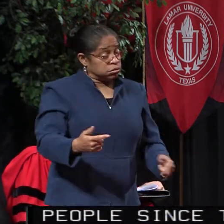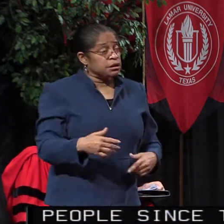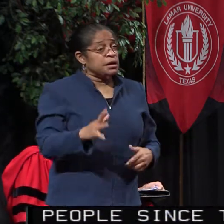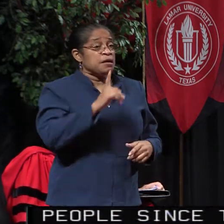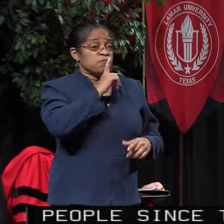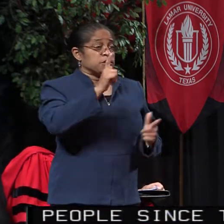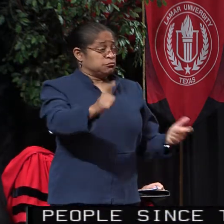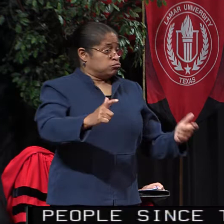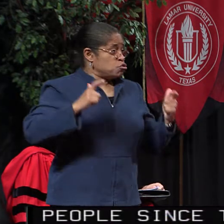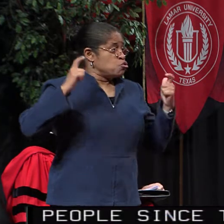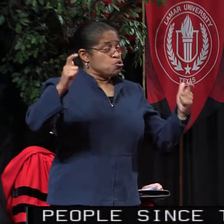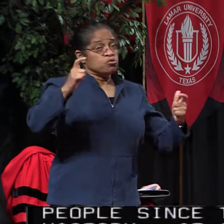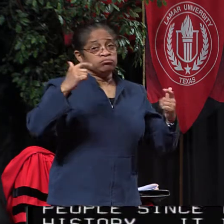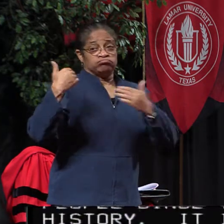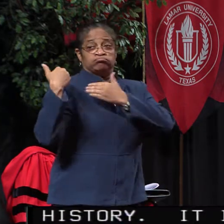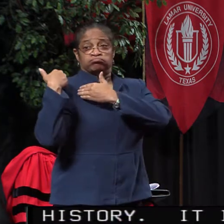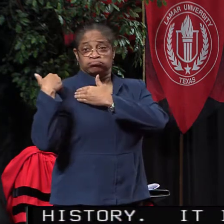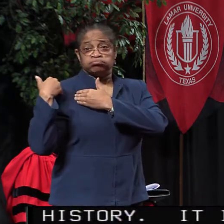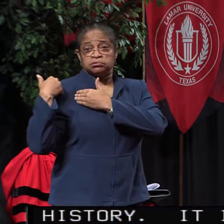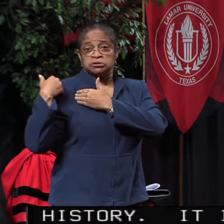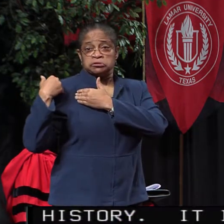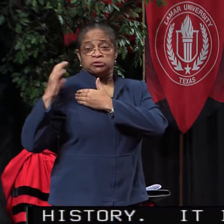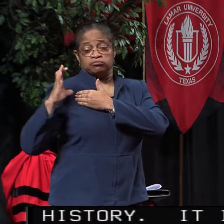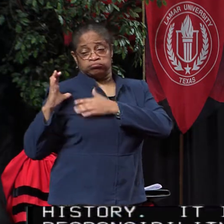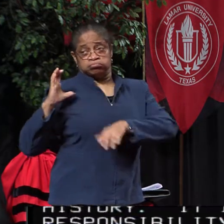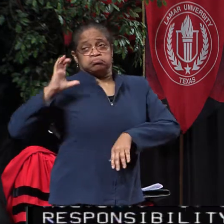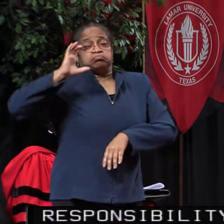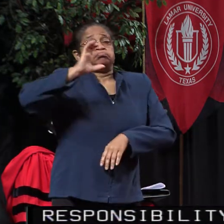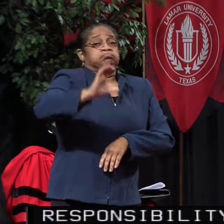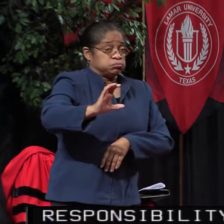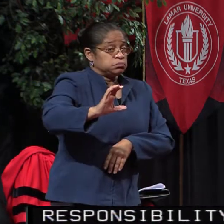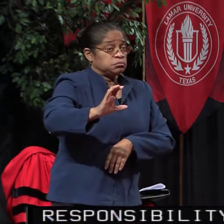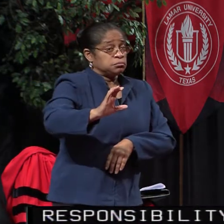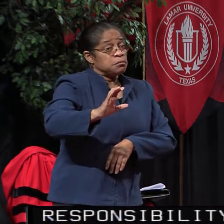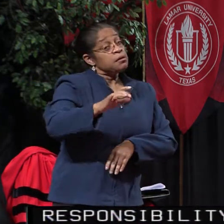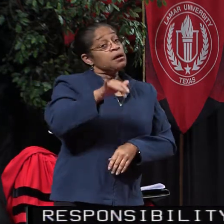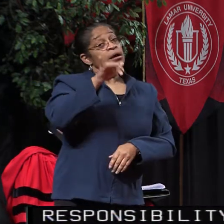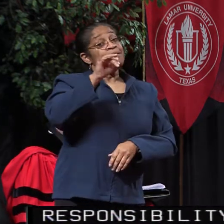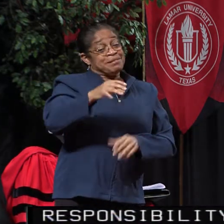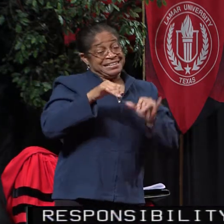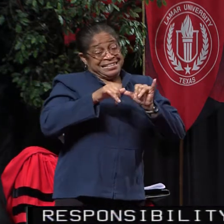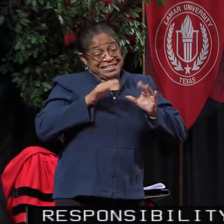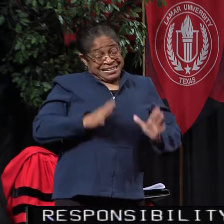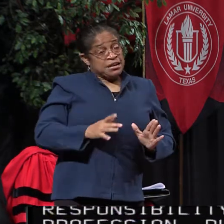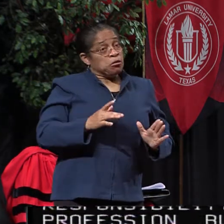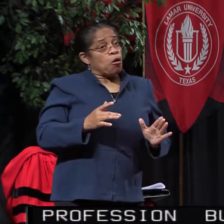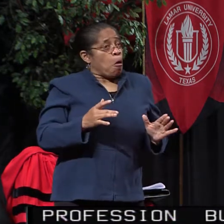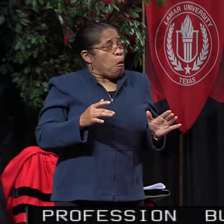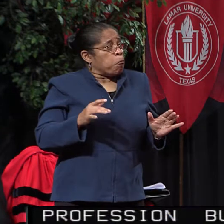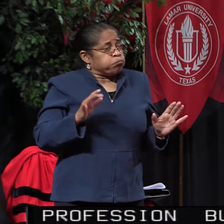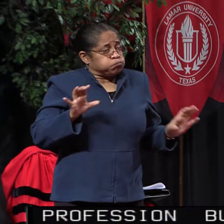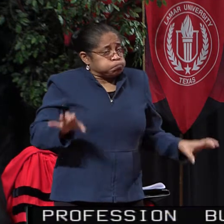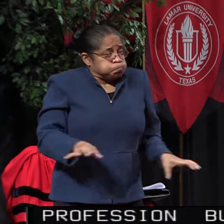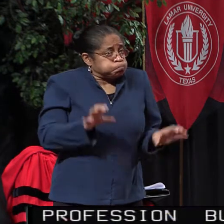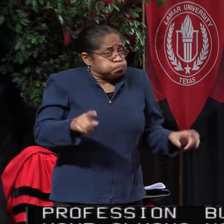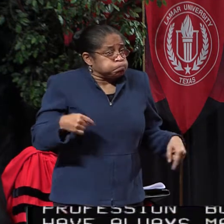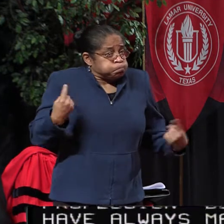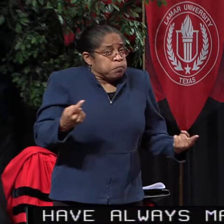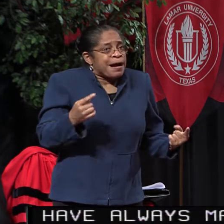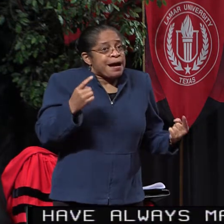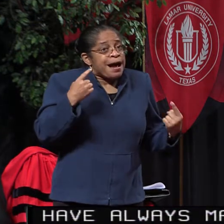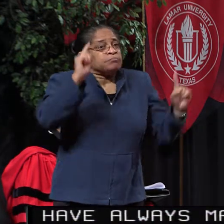huge responsibility to be placed on a profession. But then engineers have always managed to do things that need to be